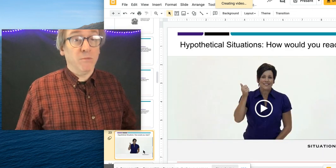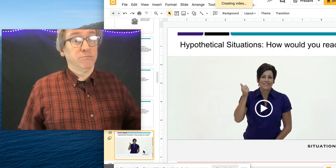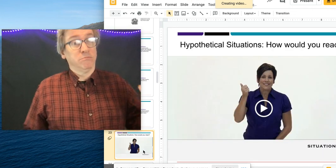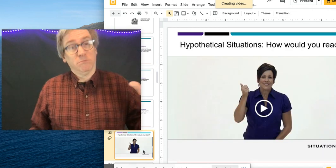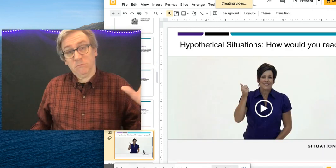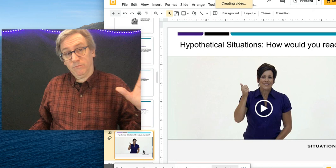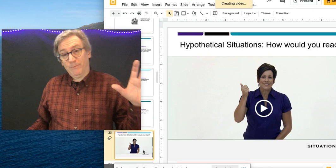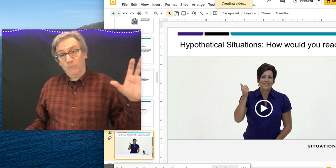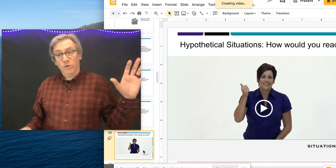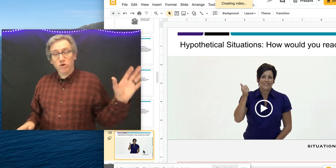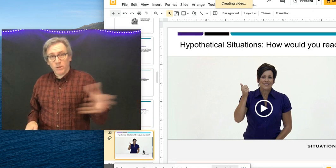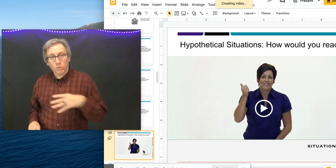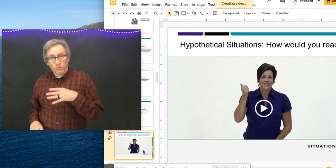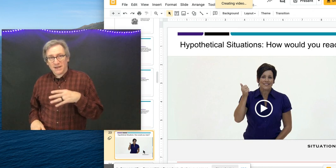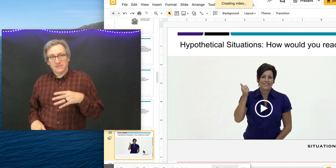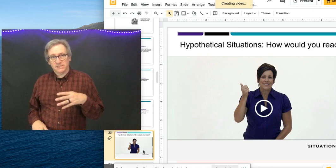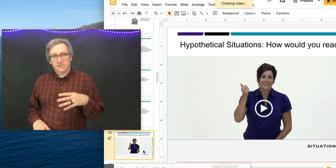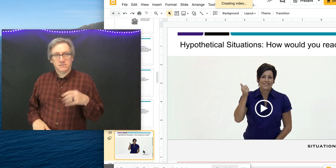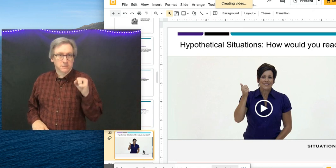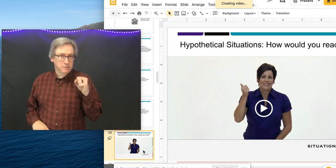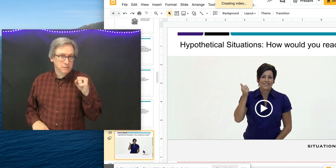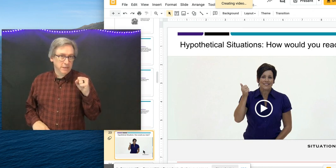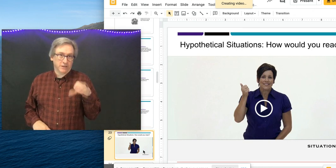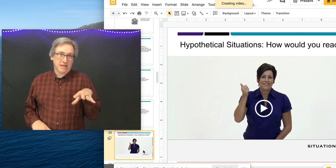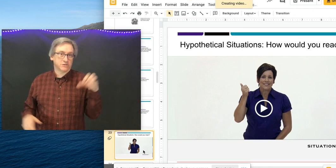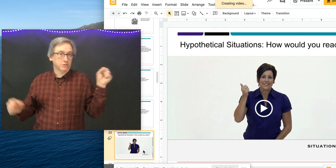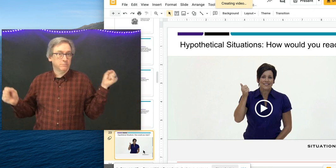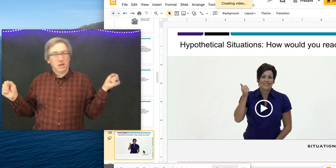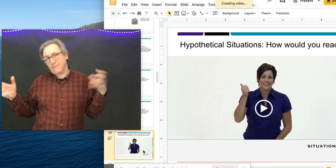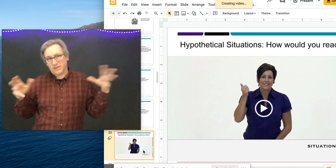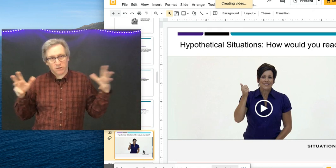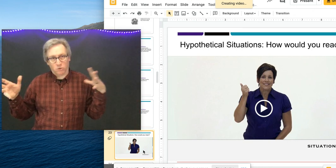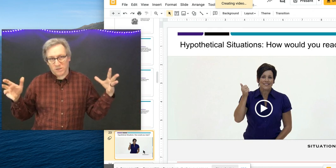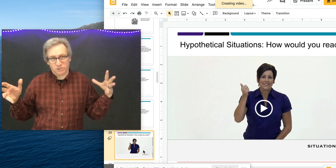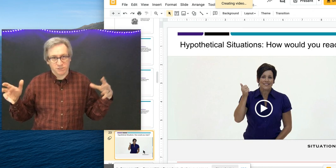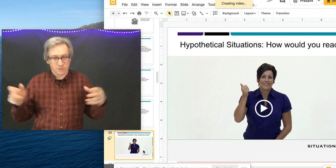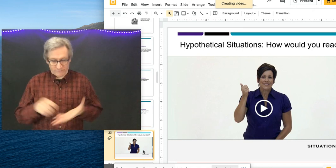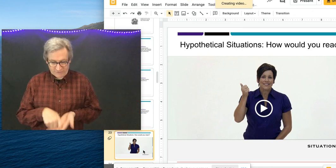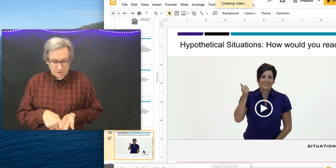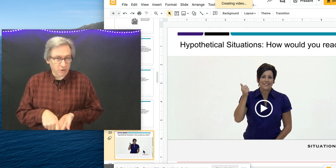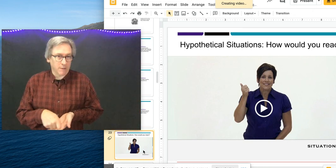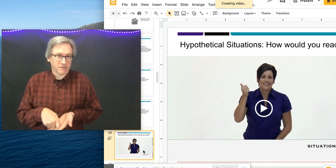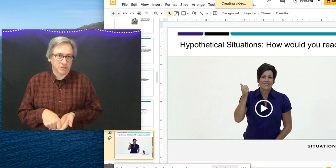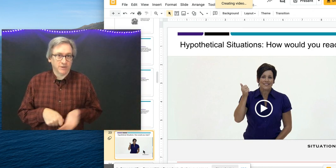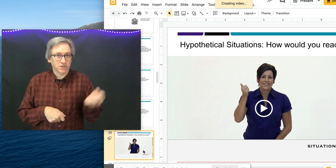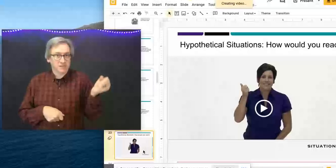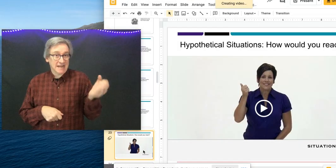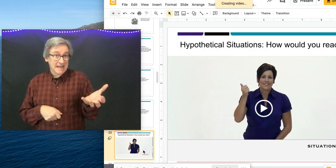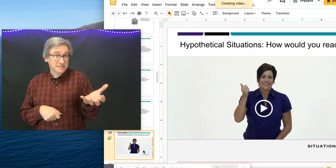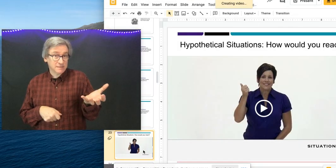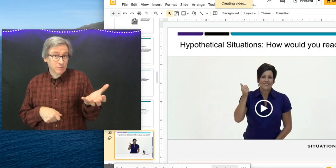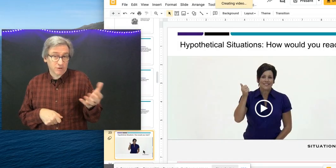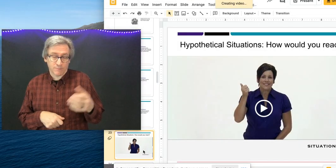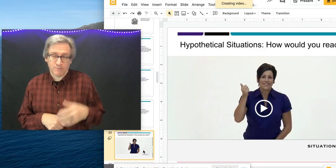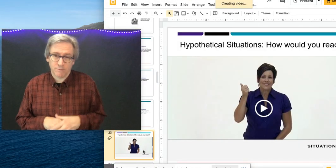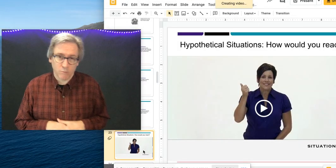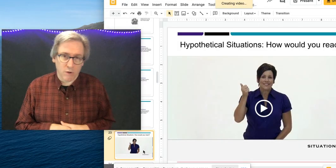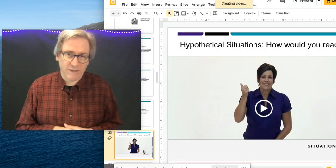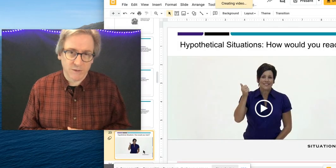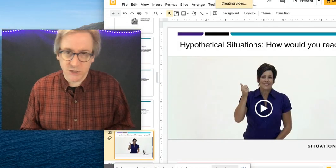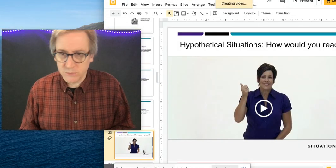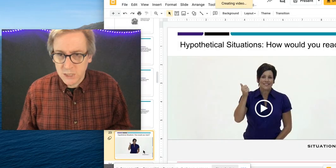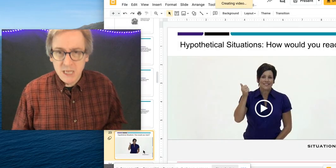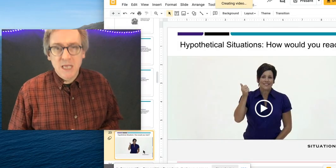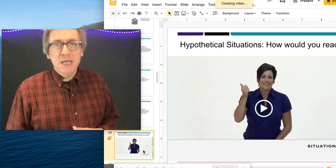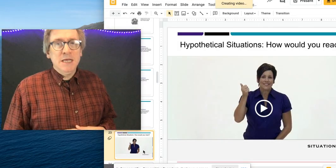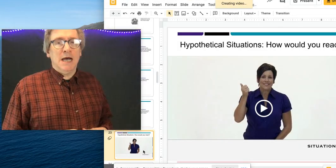Now, we normally will practice this in the classroom, hypothetical questions, figure out a couple of situations and ask someone what they would